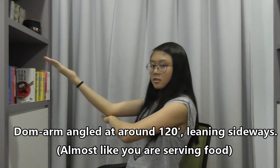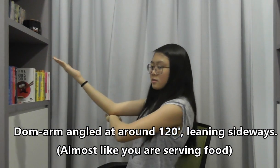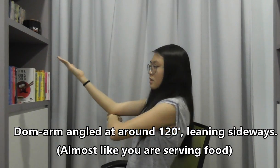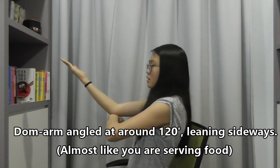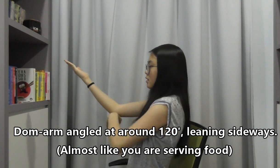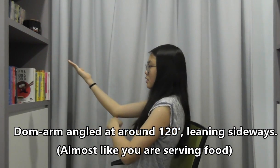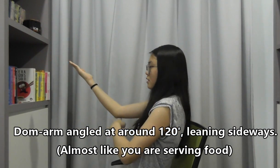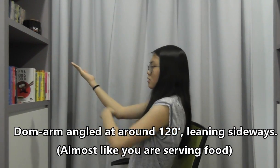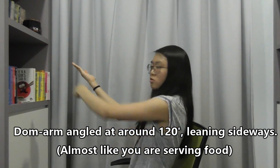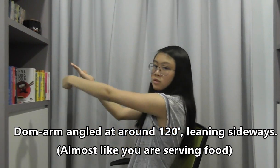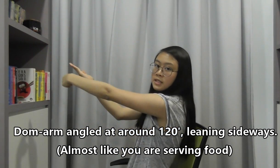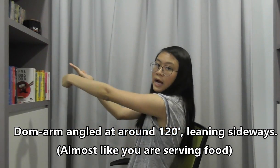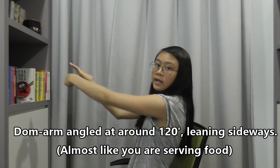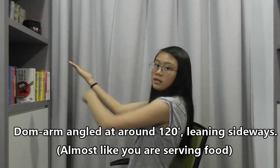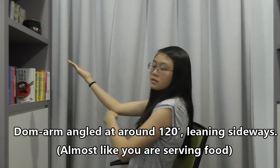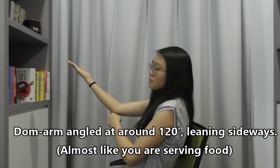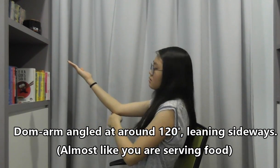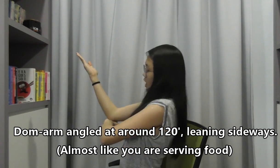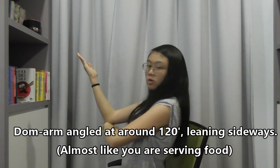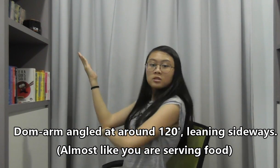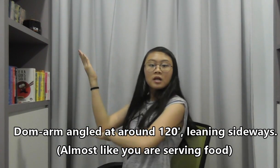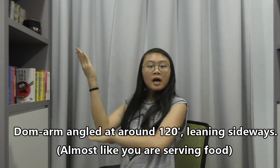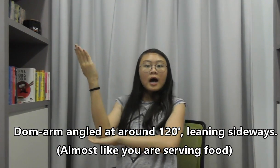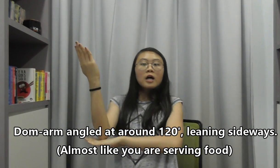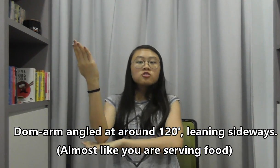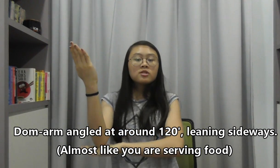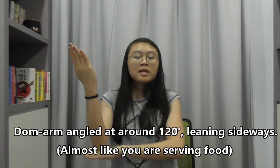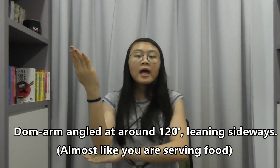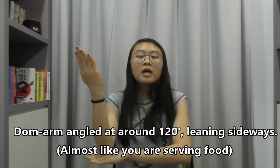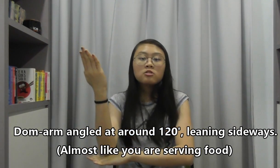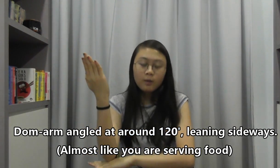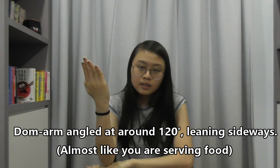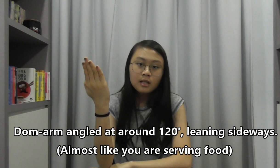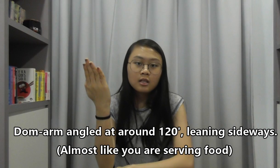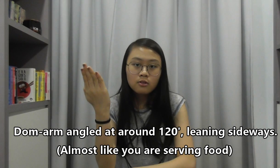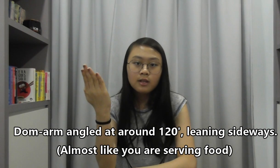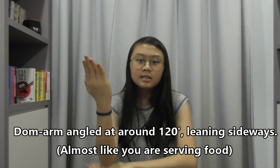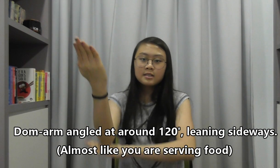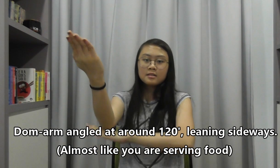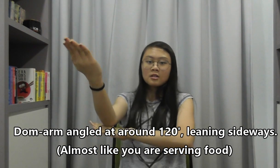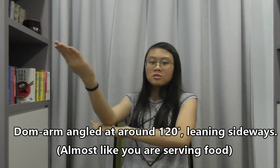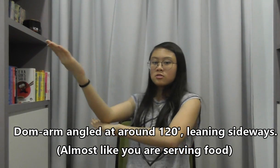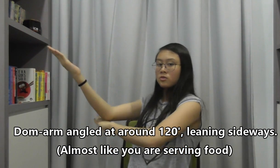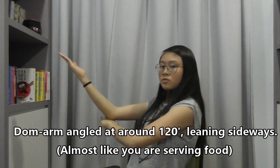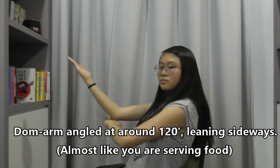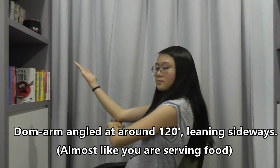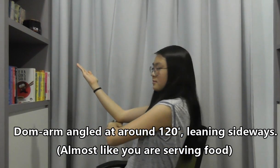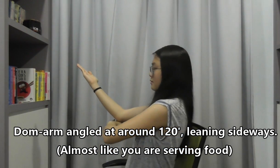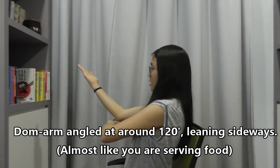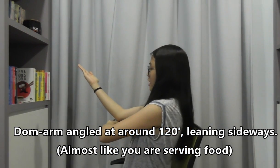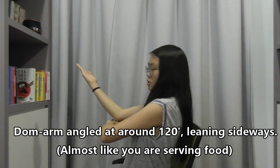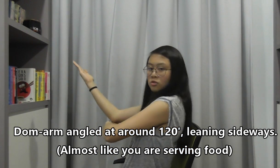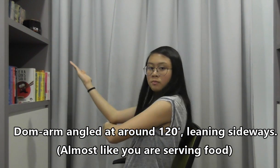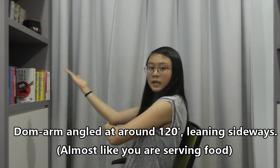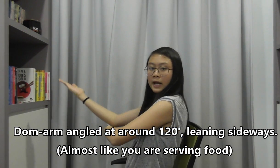angled to the side around 120 degrees. So it should be like